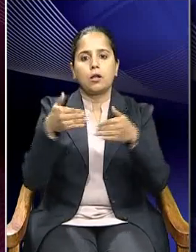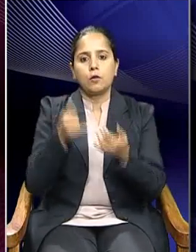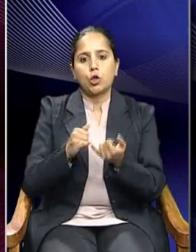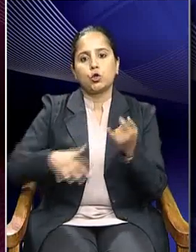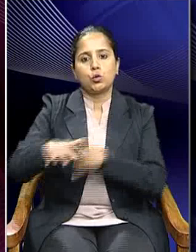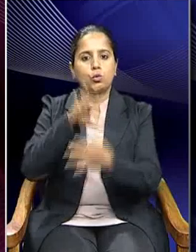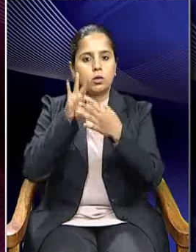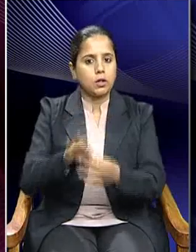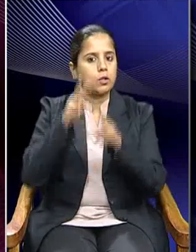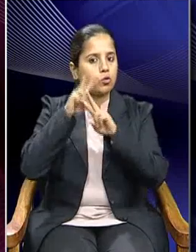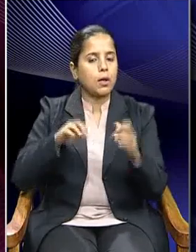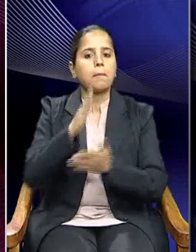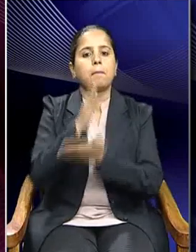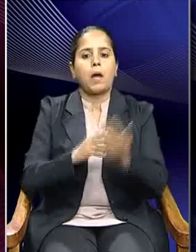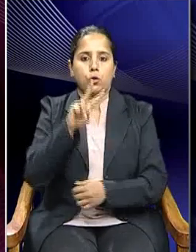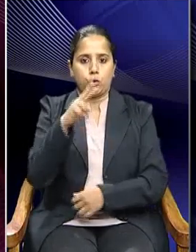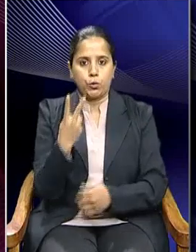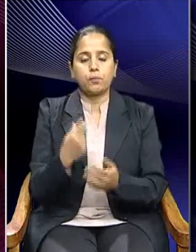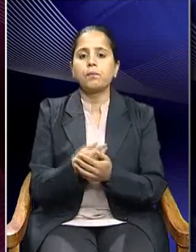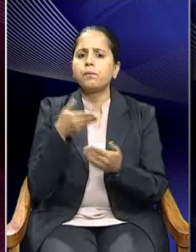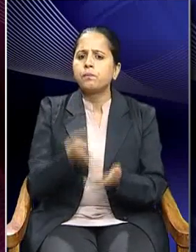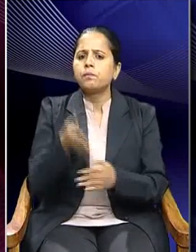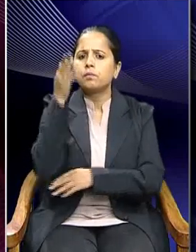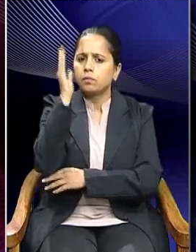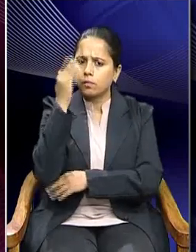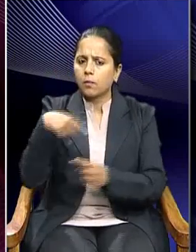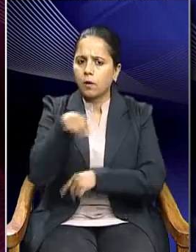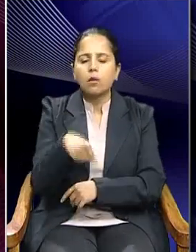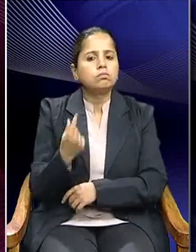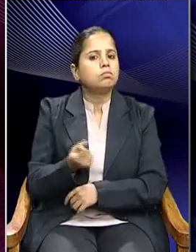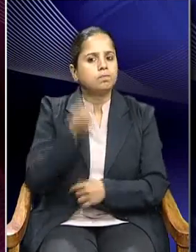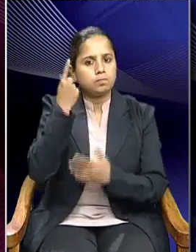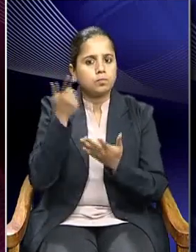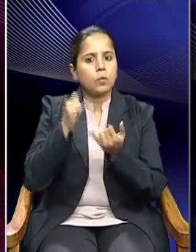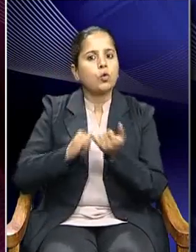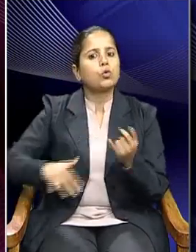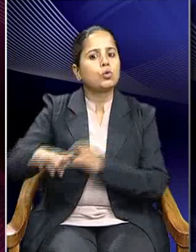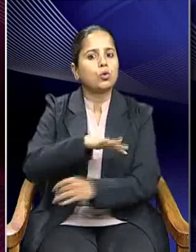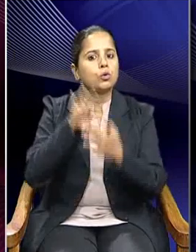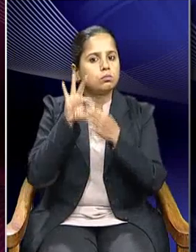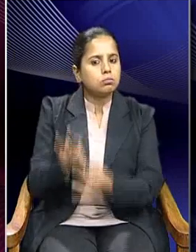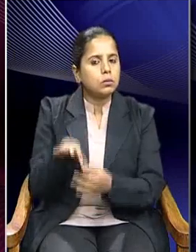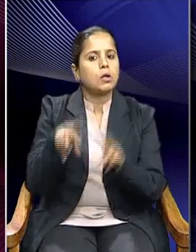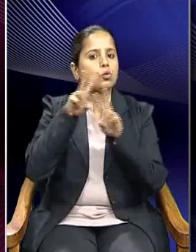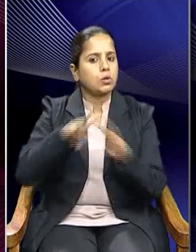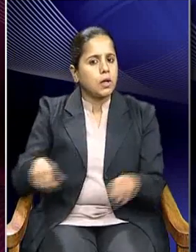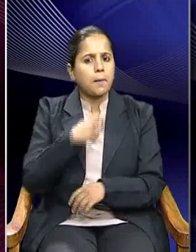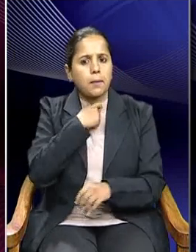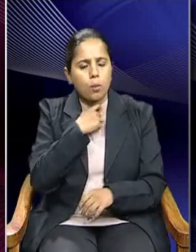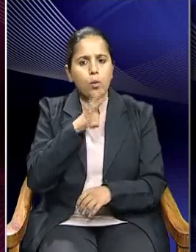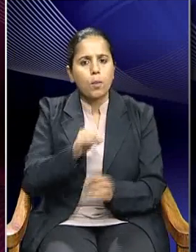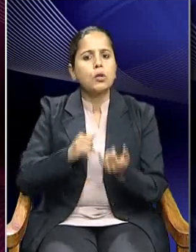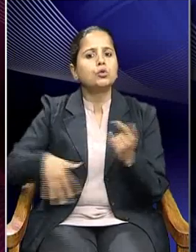Sociological Research, Part 2. In this lecture, we are going to understand sociological research, the promise of